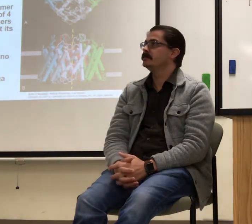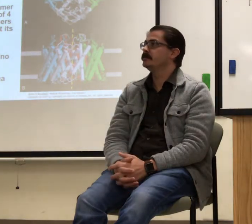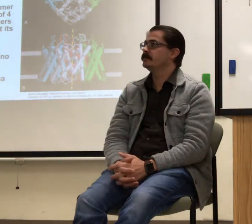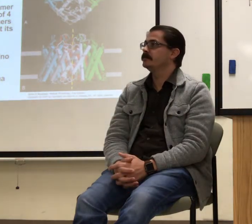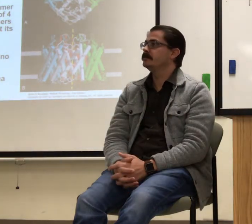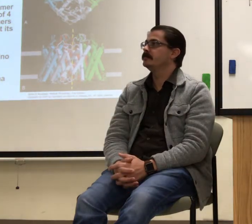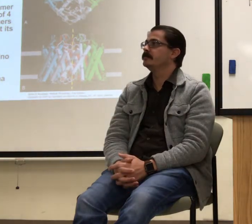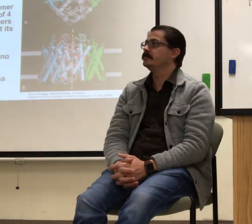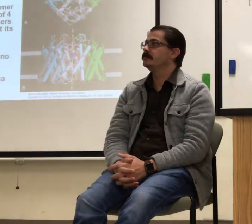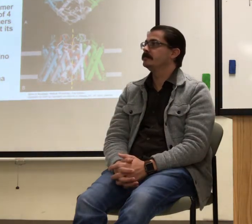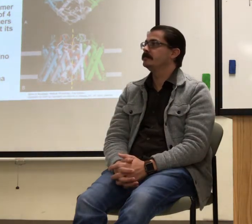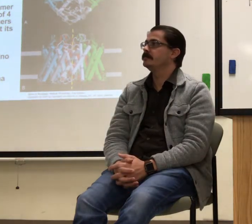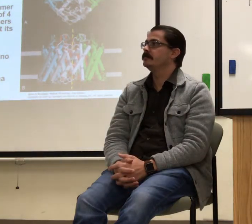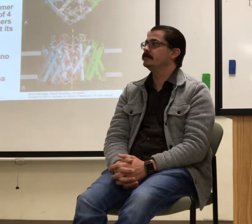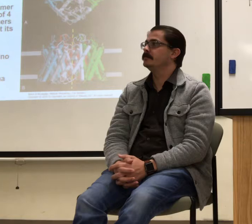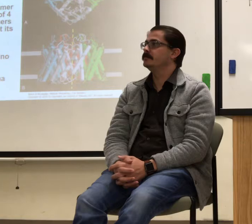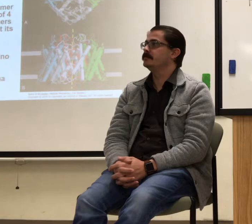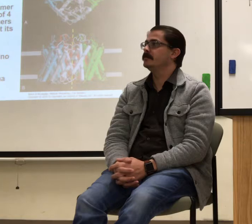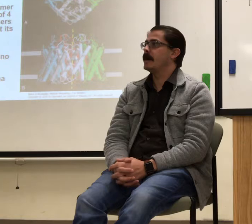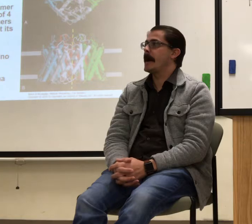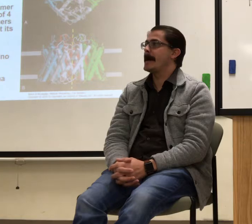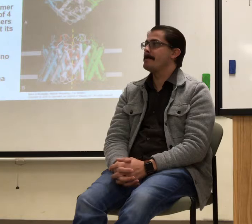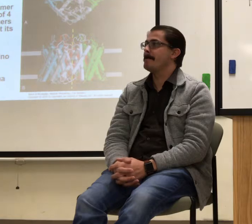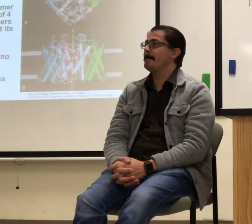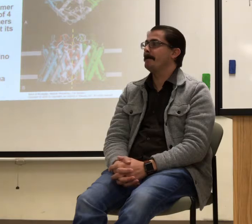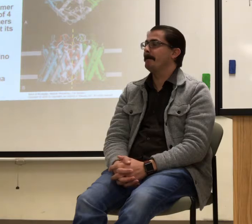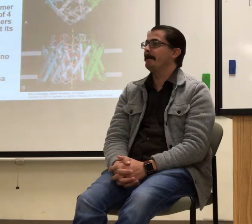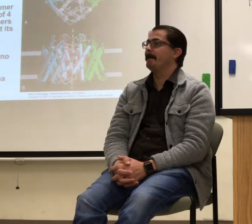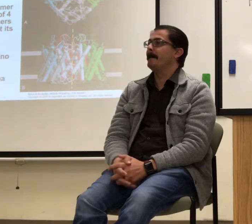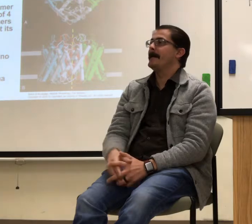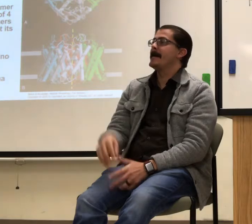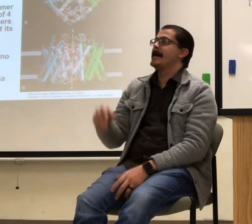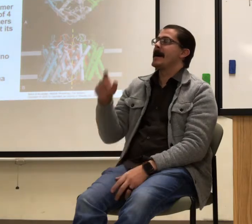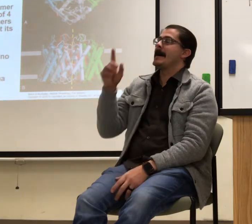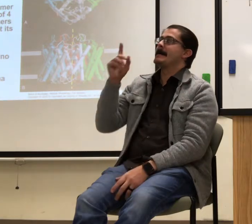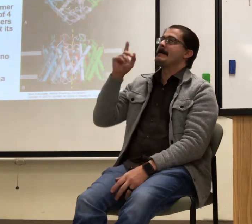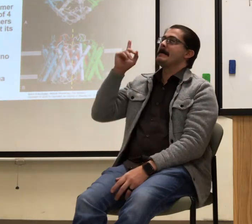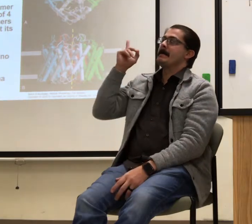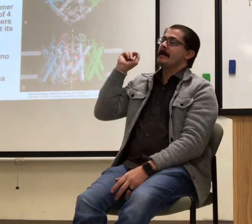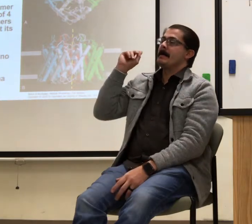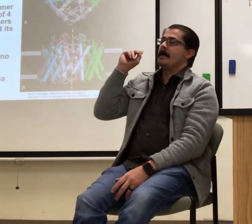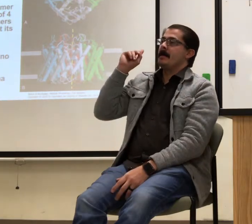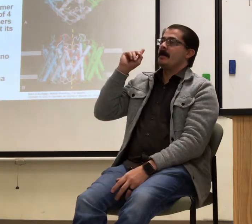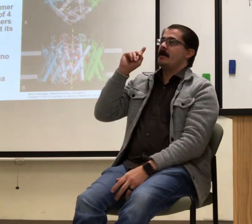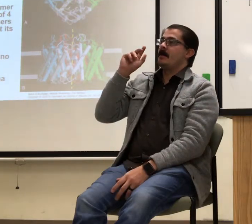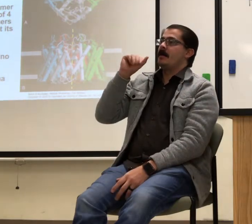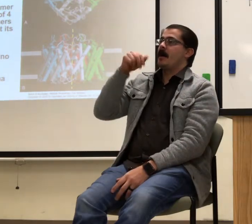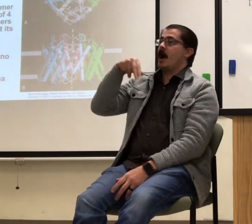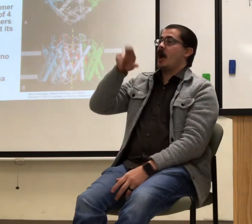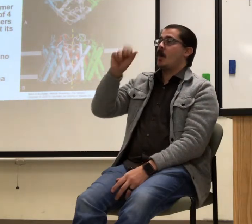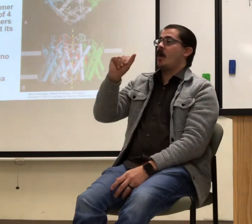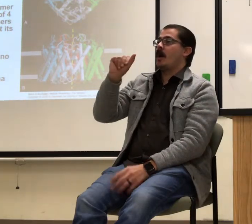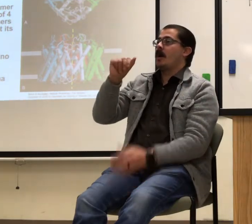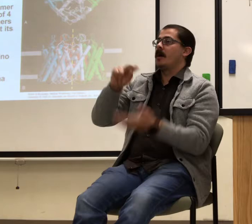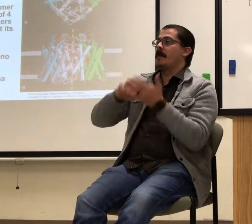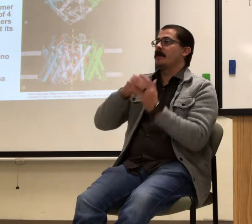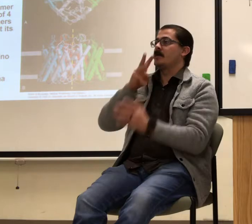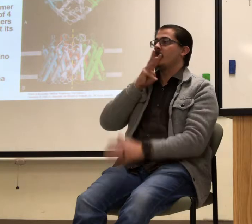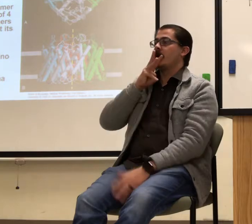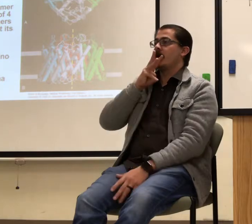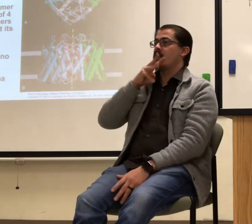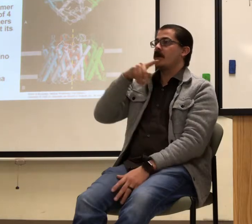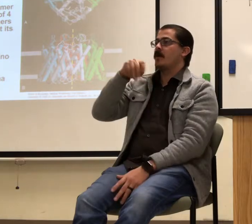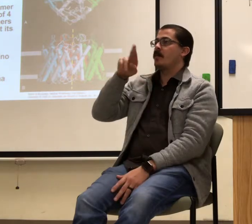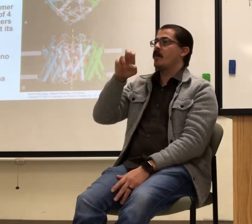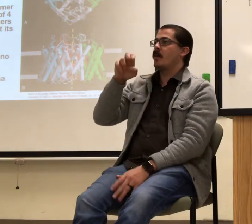Aquaporins, by the name, you know what it is. It's for water, aqua, right? Porin